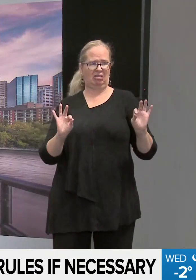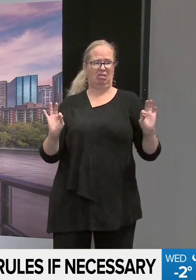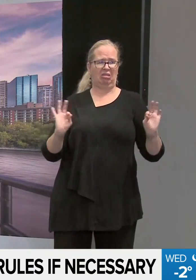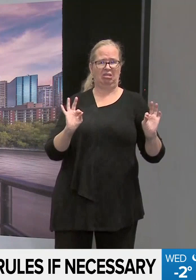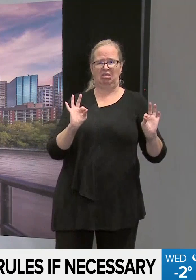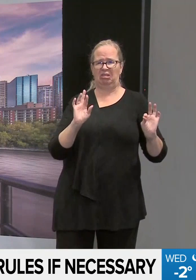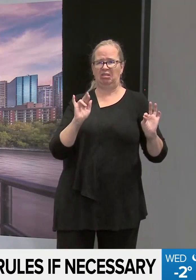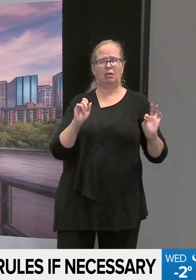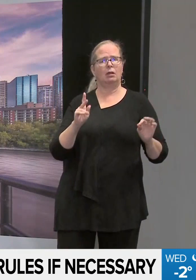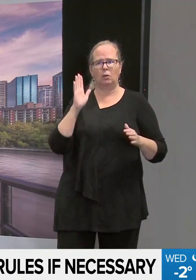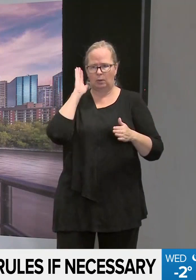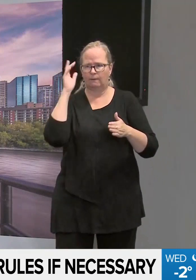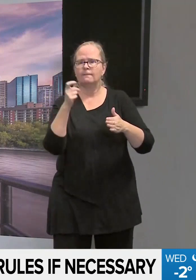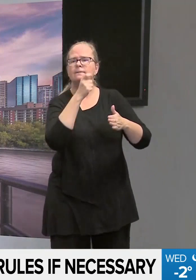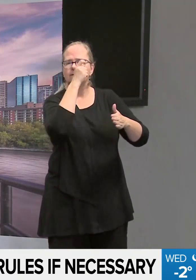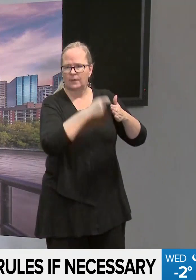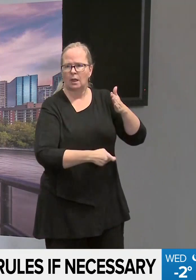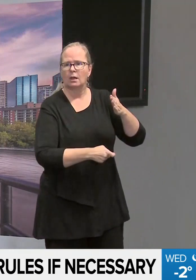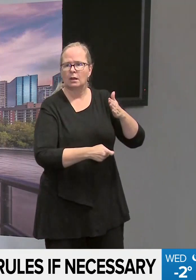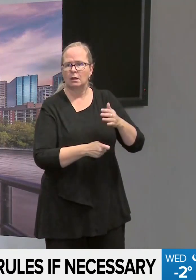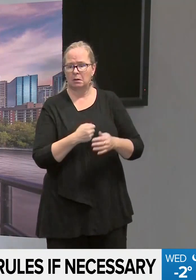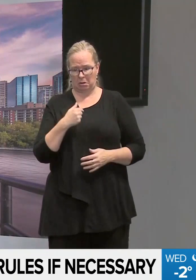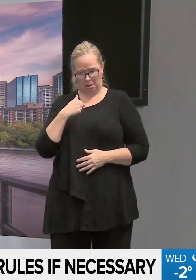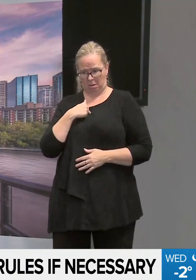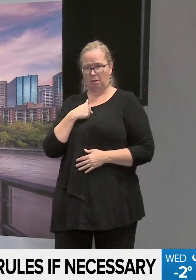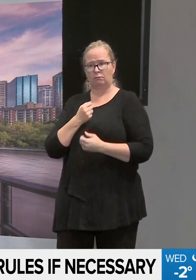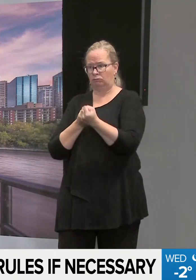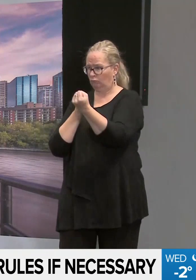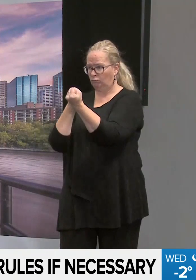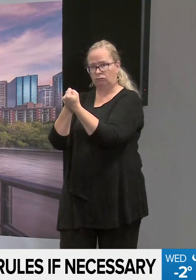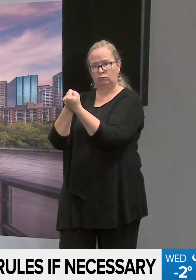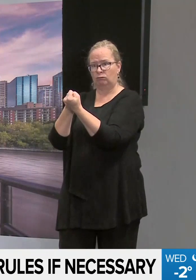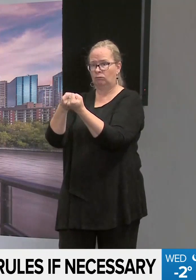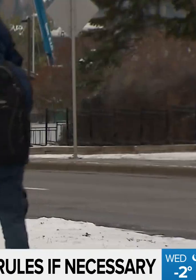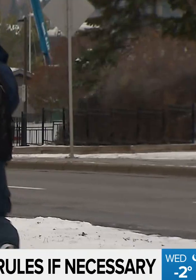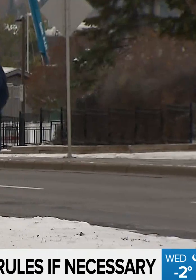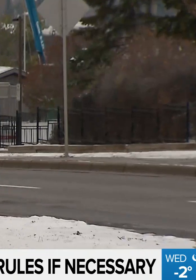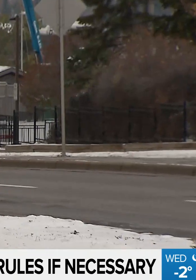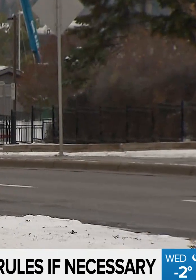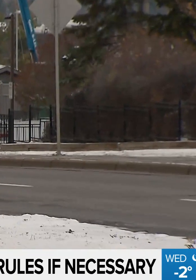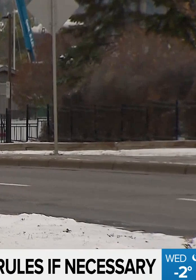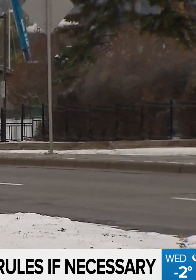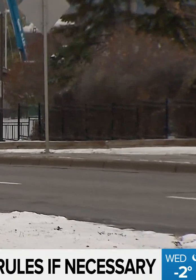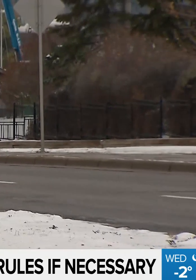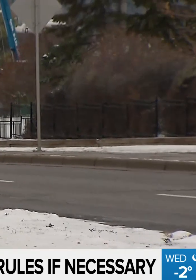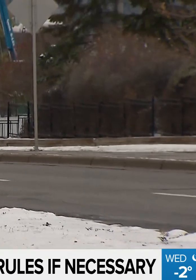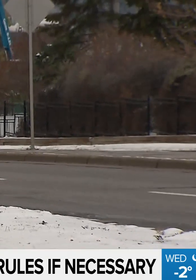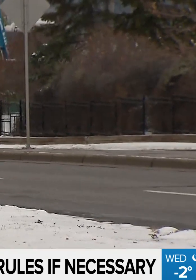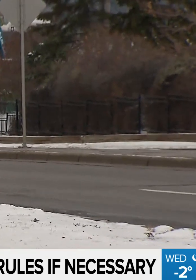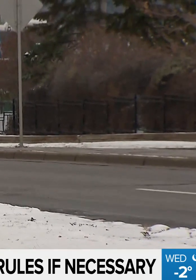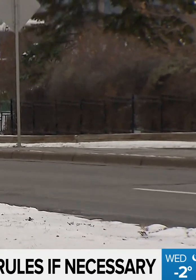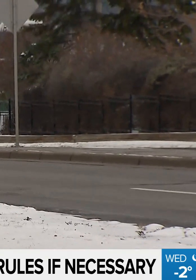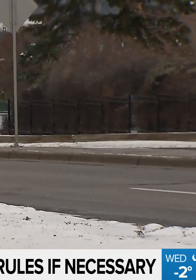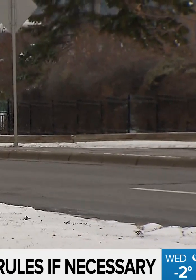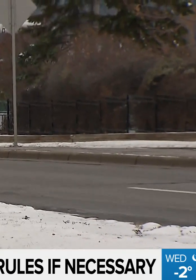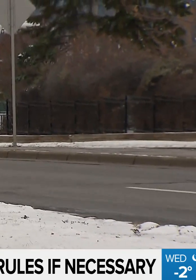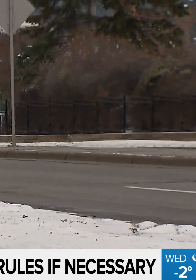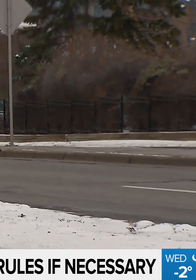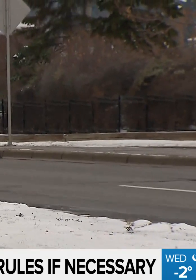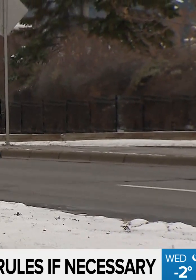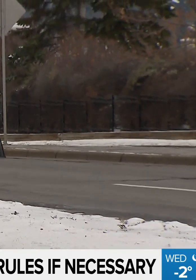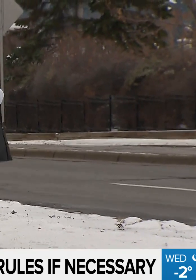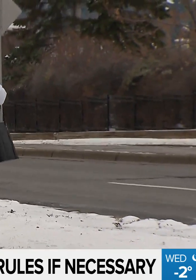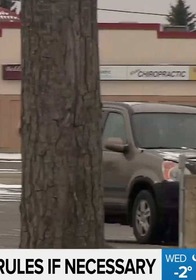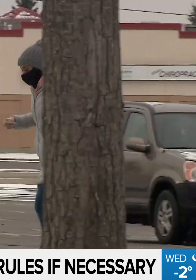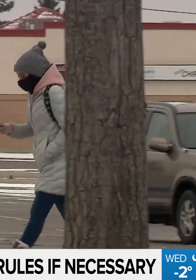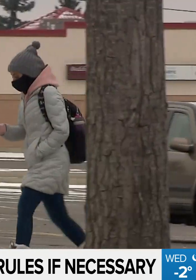any problem with someone phoning 311 and saying there's a big party next door. The mayor encouraging people to call 311 or the